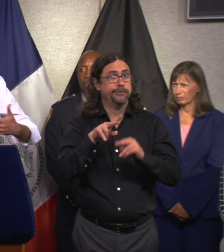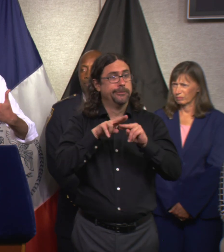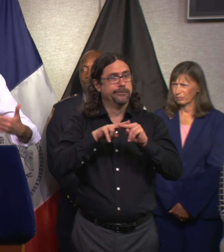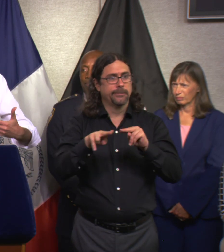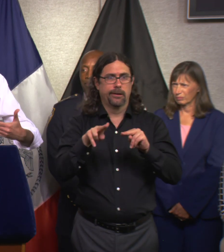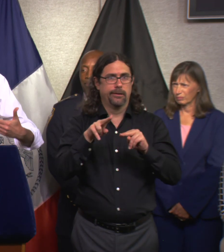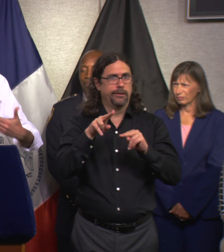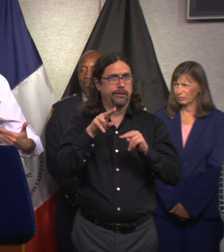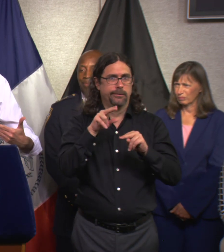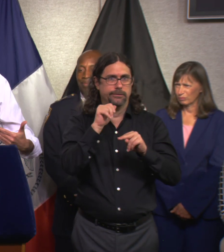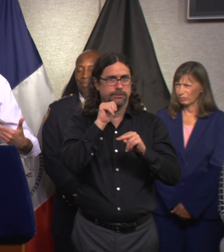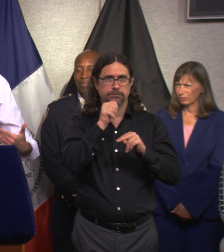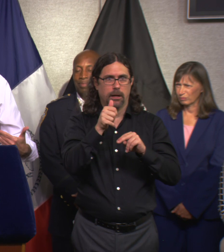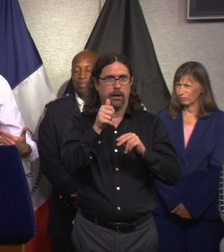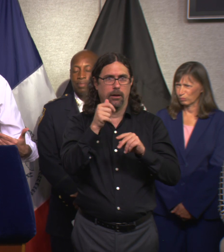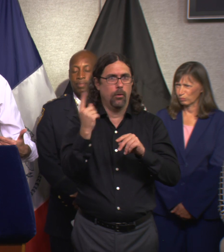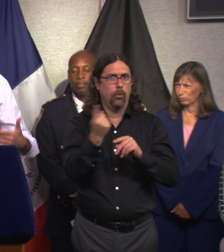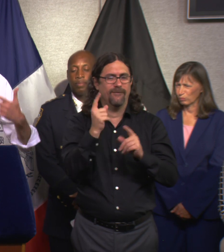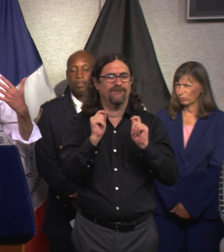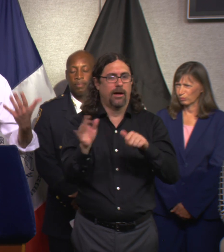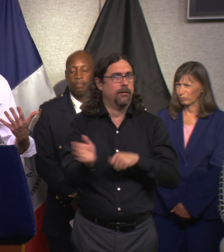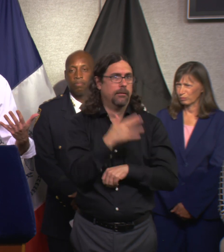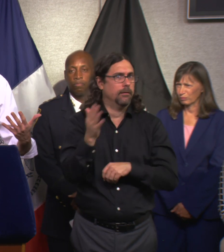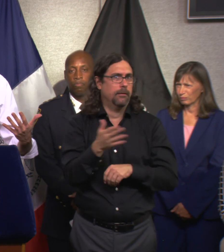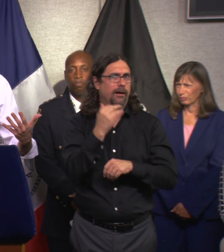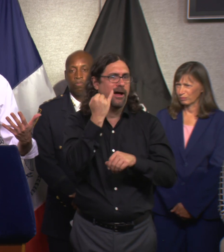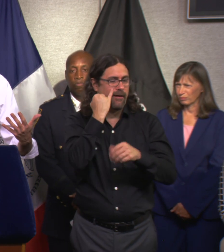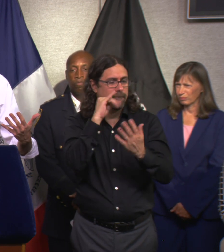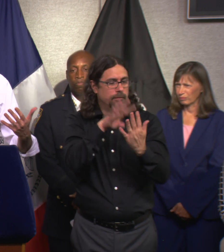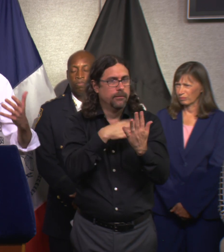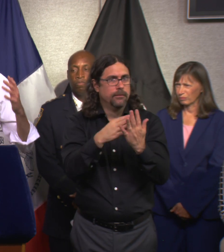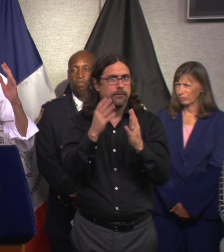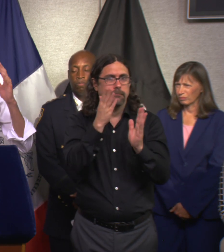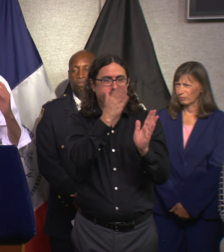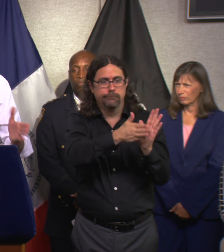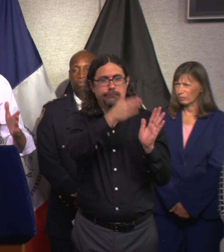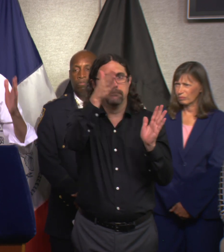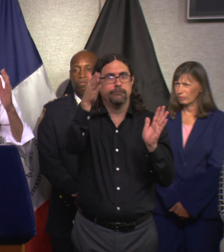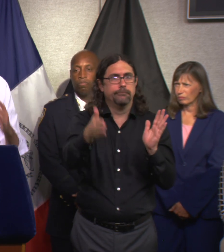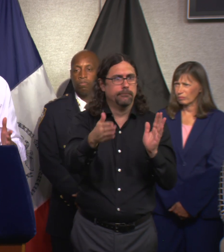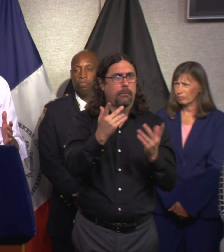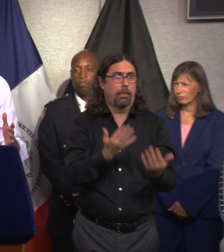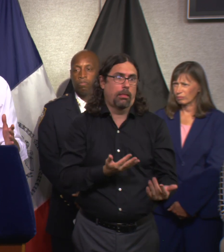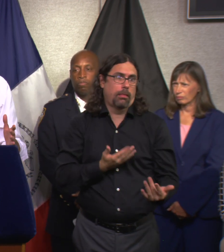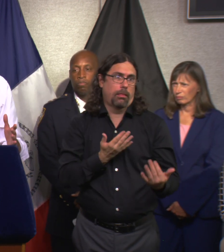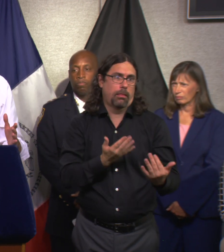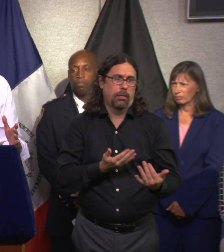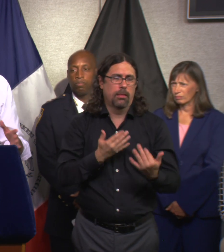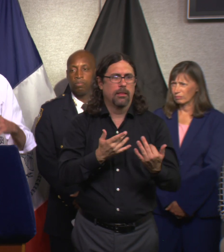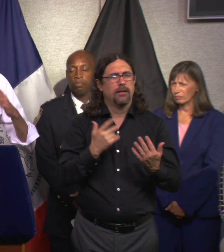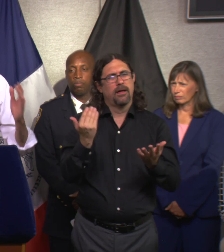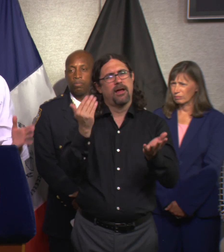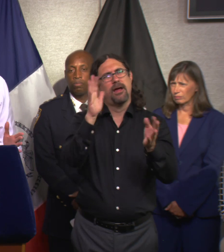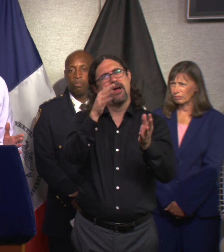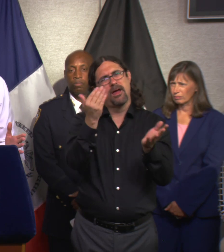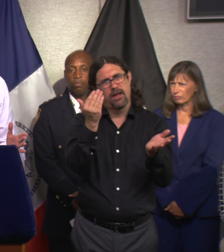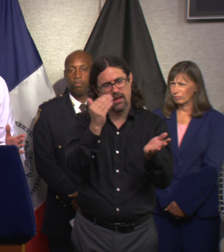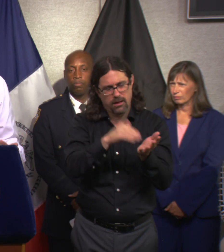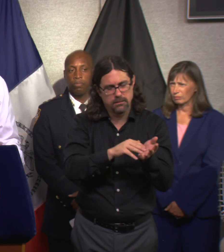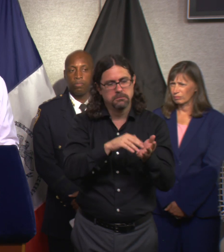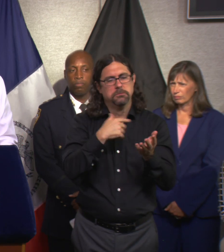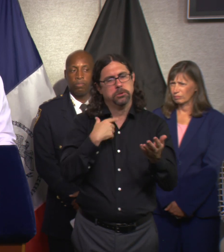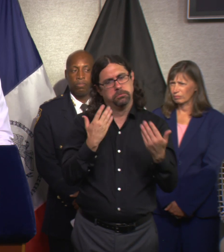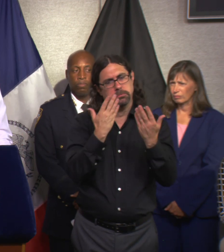is now the heat equivalent of a blizzard if we're going up above 100 degrees. Don't go out if you don't need to go out. It's not business as